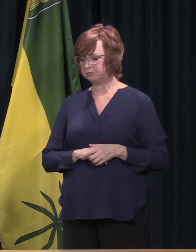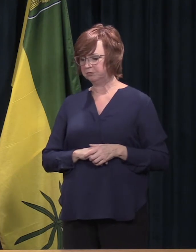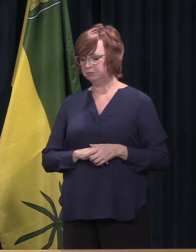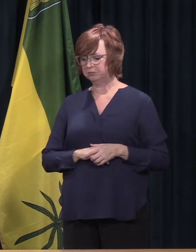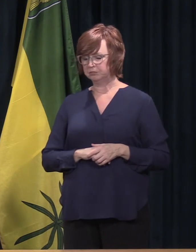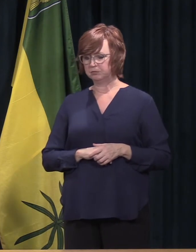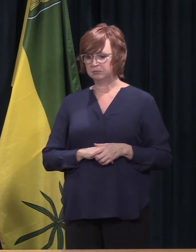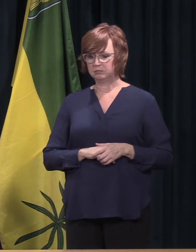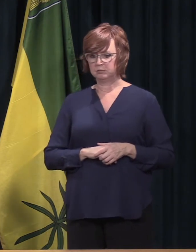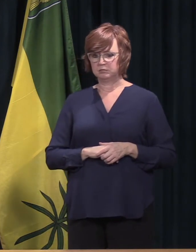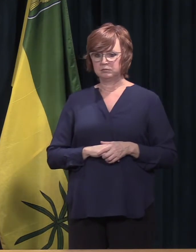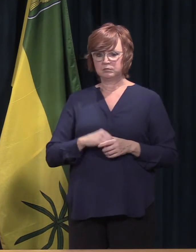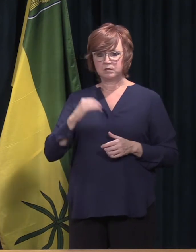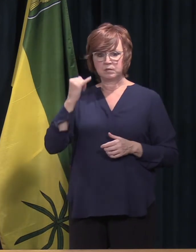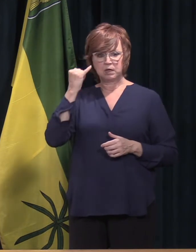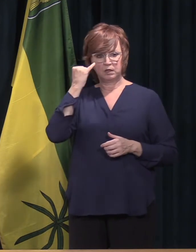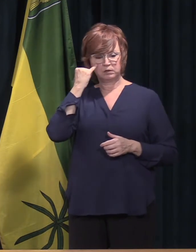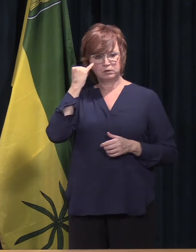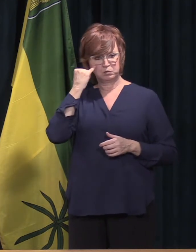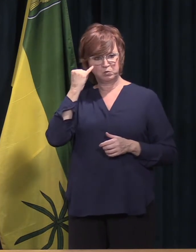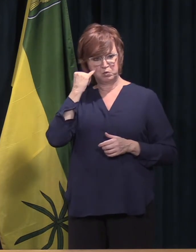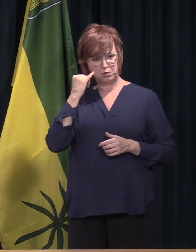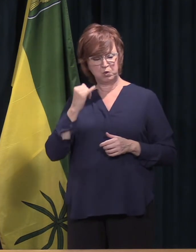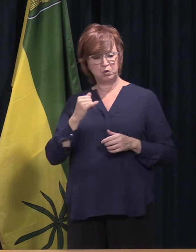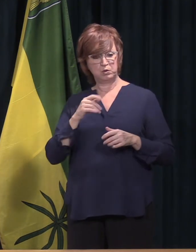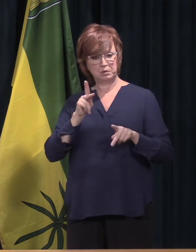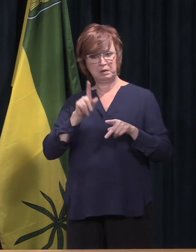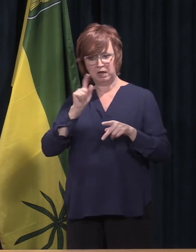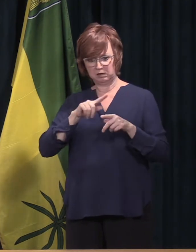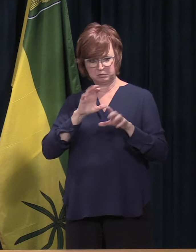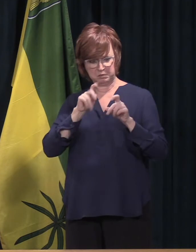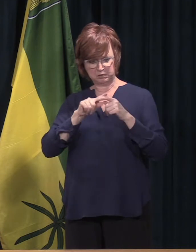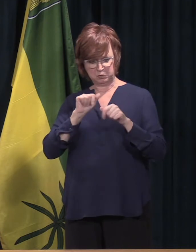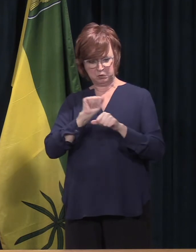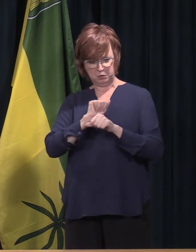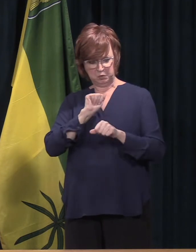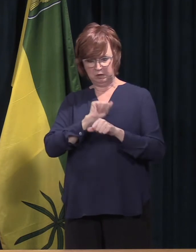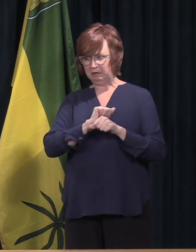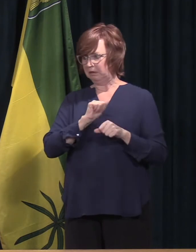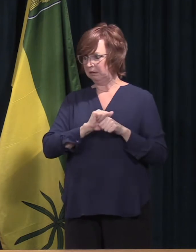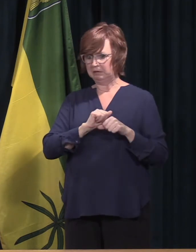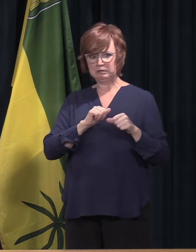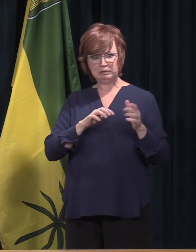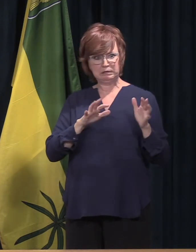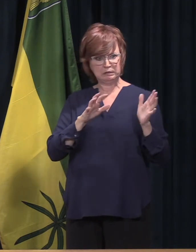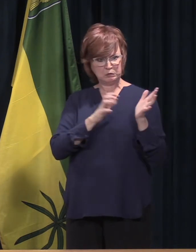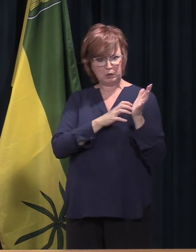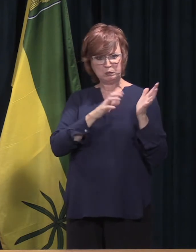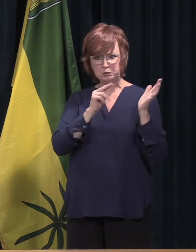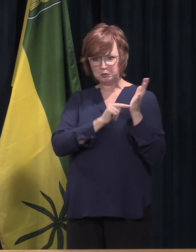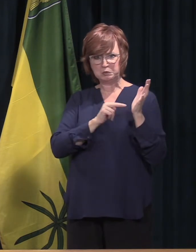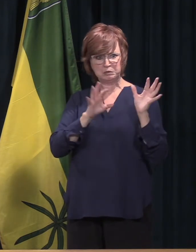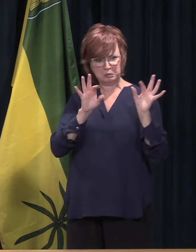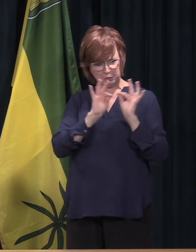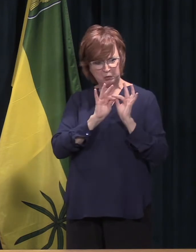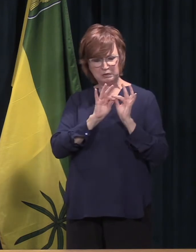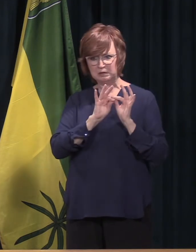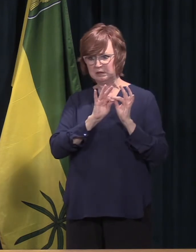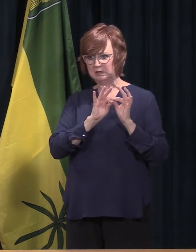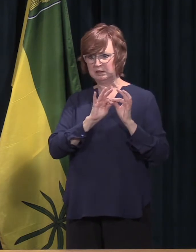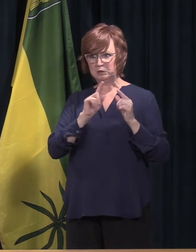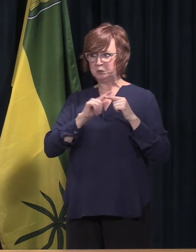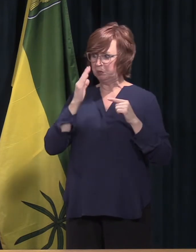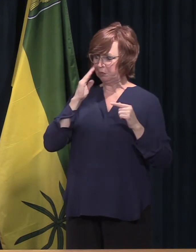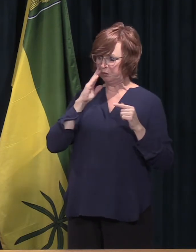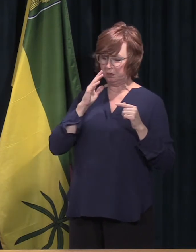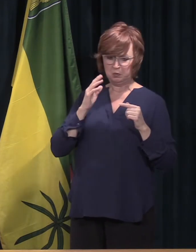have to get back to work if they're negative, like healthcare. And others may be told, like in some parts of Canada, it's already happening, that if you have mild symptoms, it's no